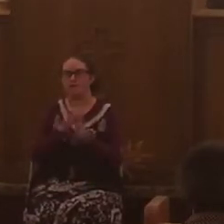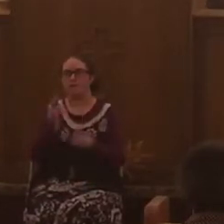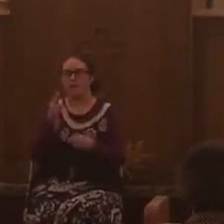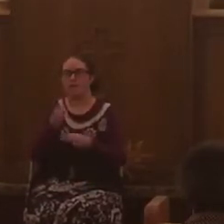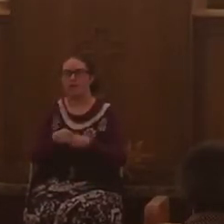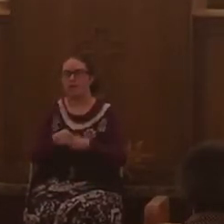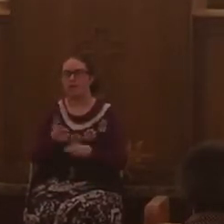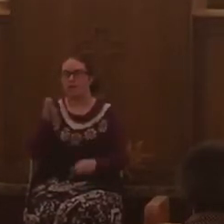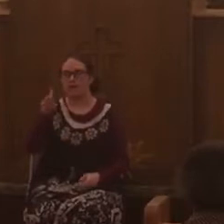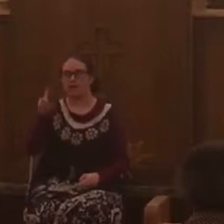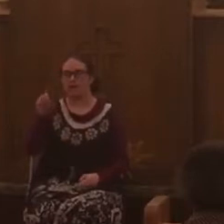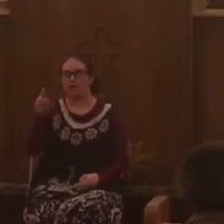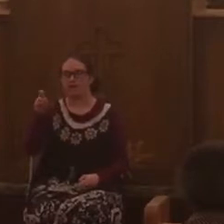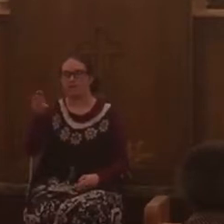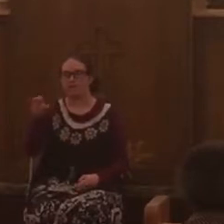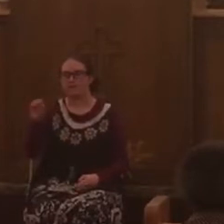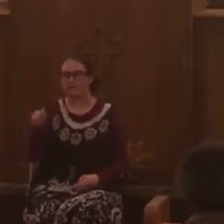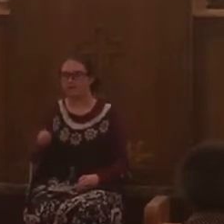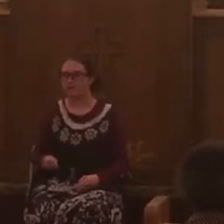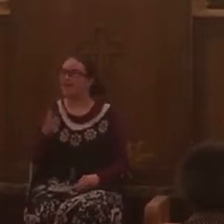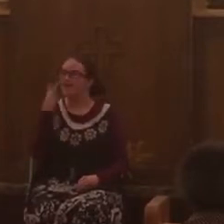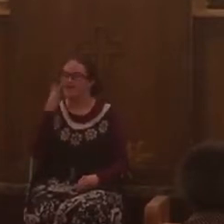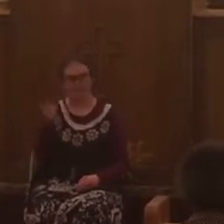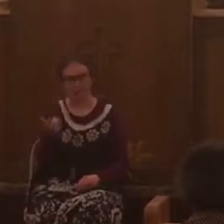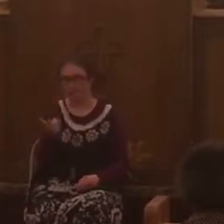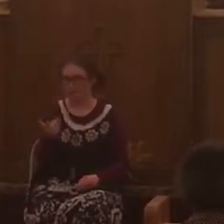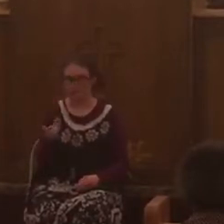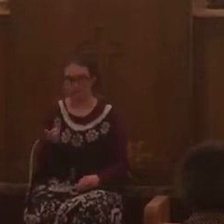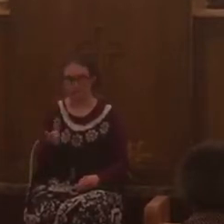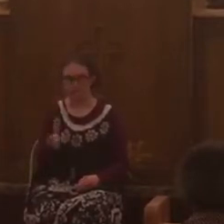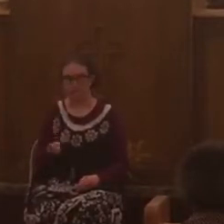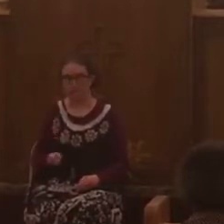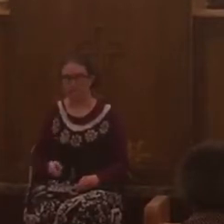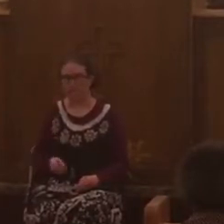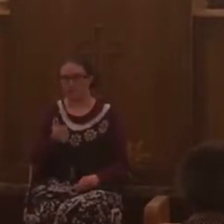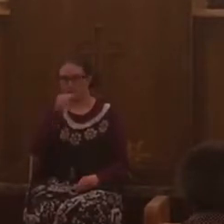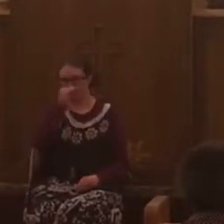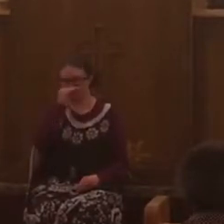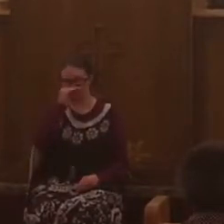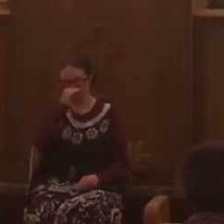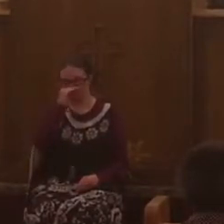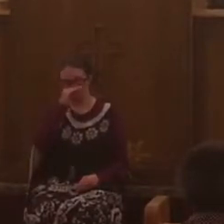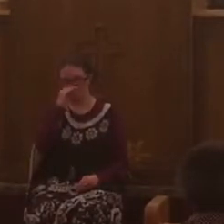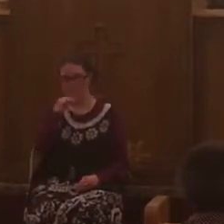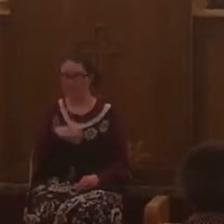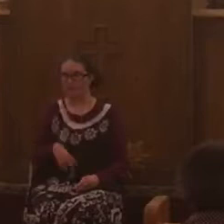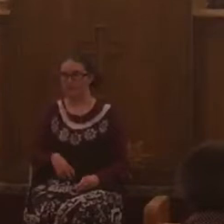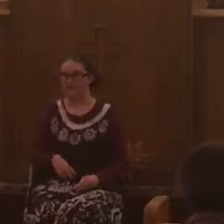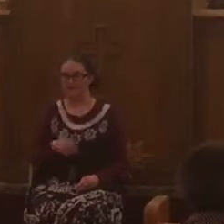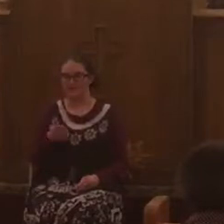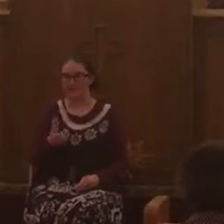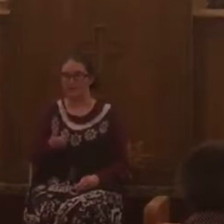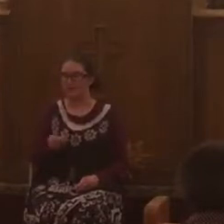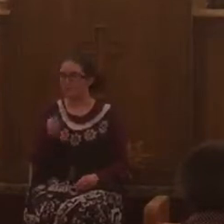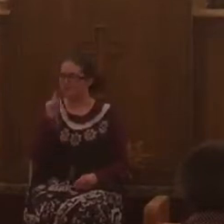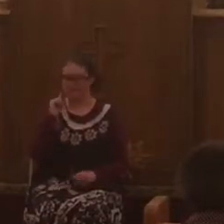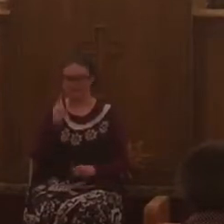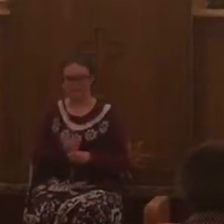it wasn't, you know, they didn't do it like, you know, Hollywood